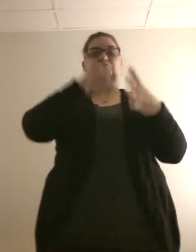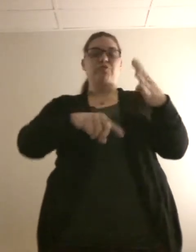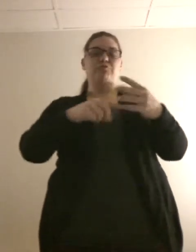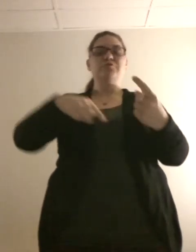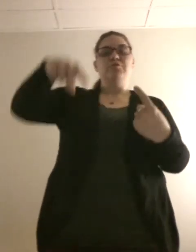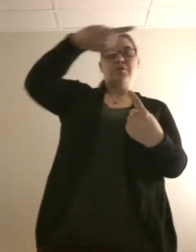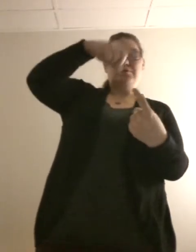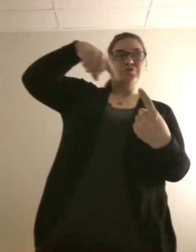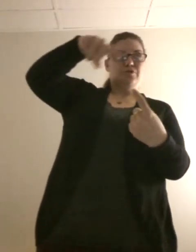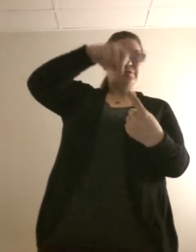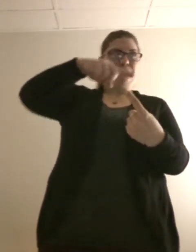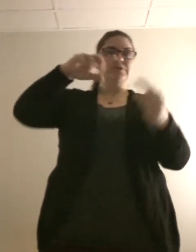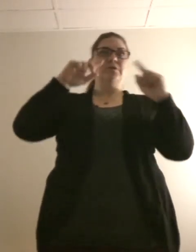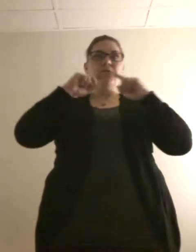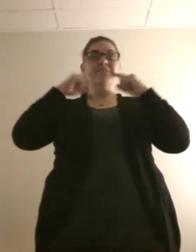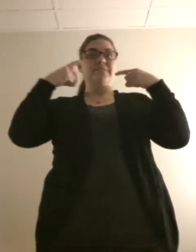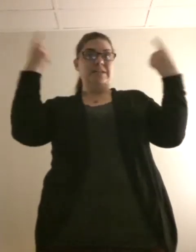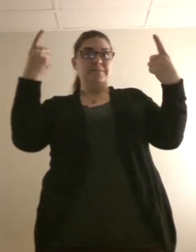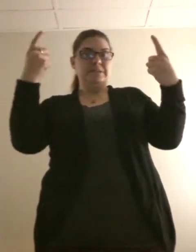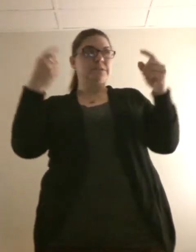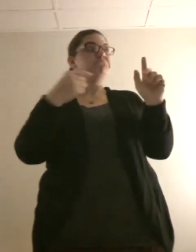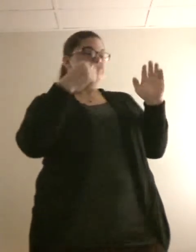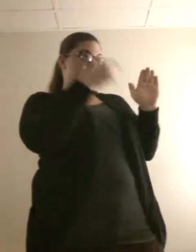one, they made a postage stamp from.